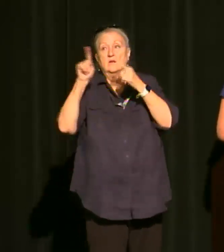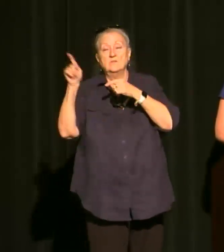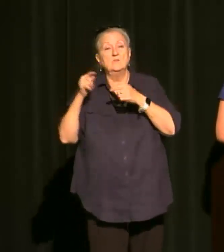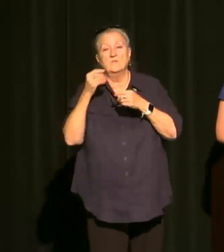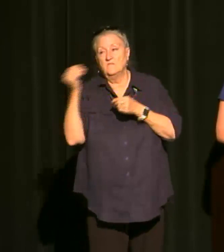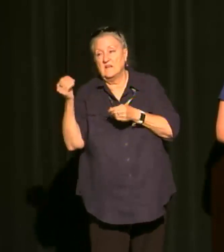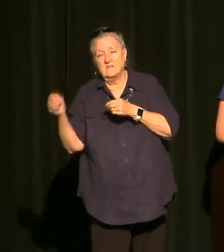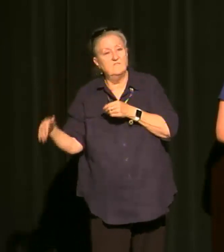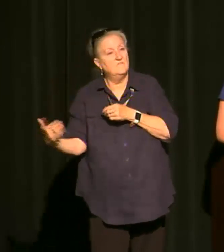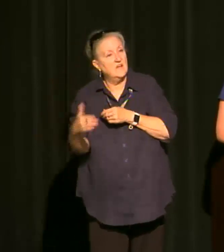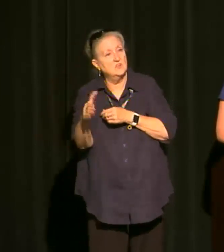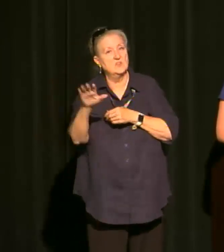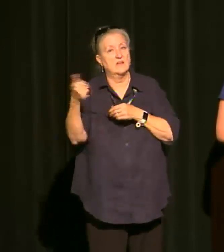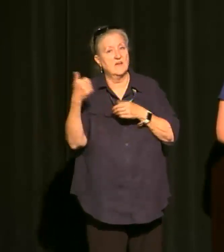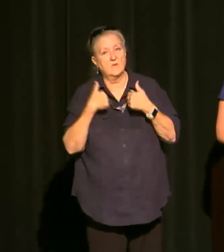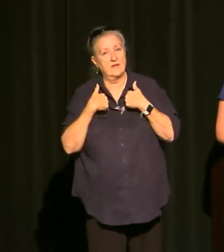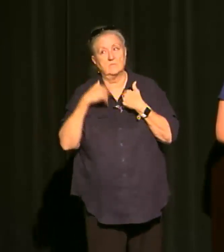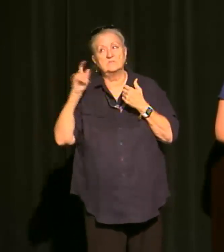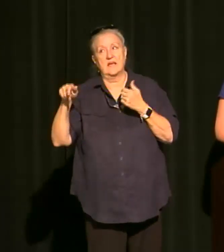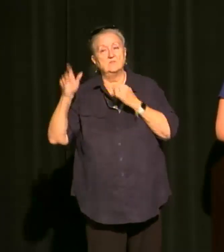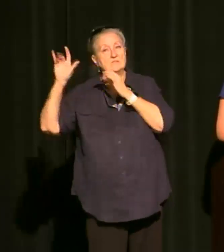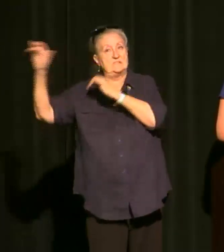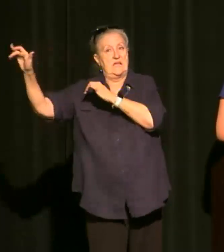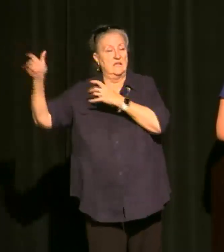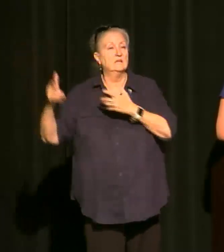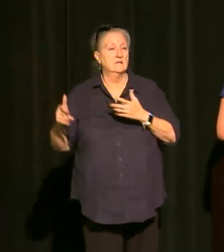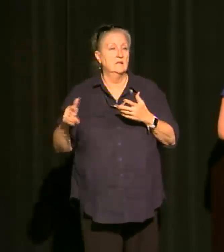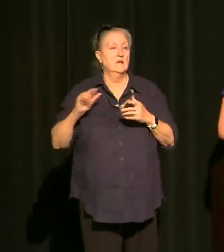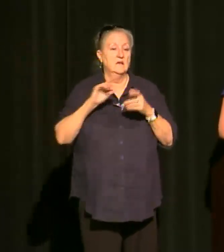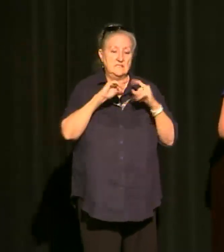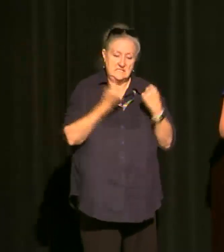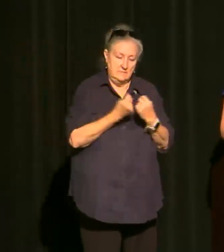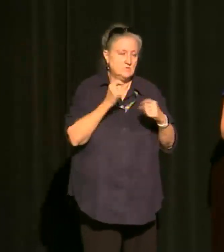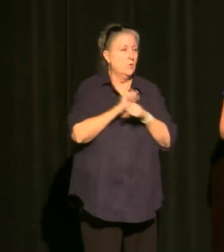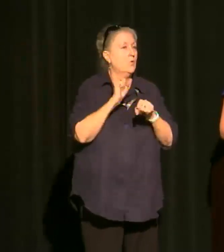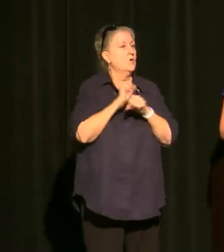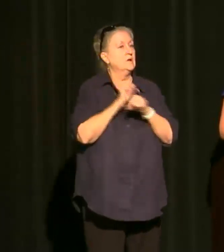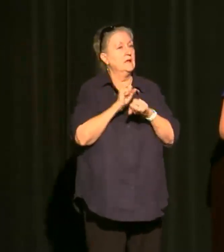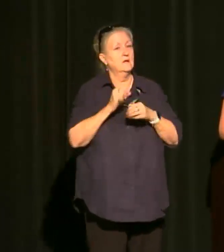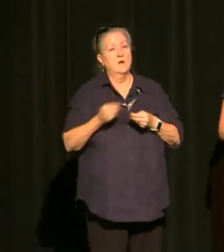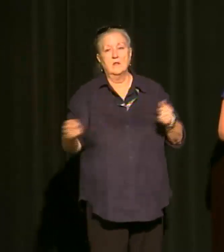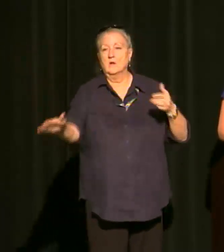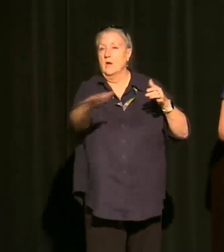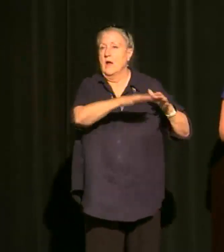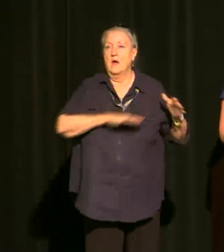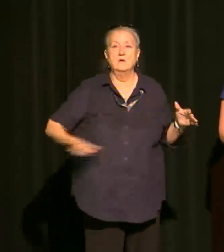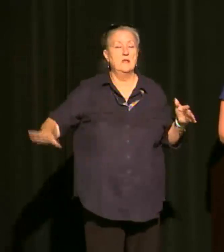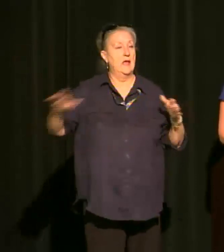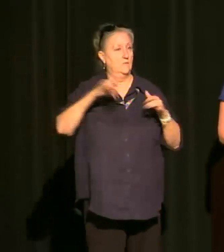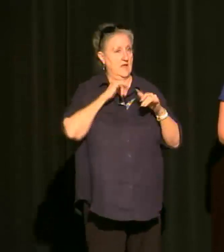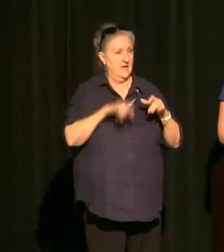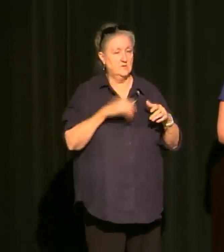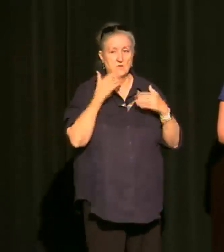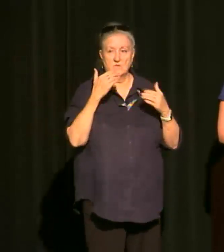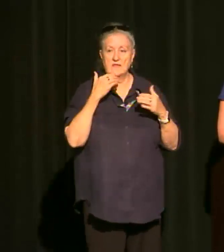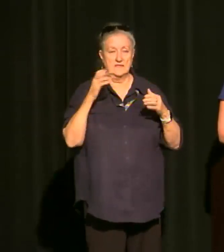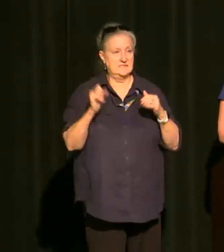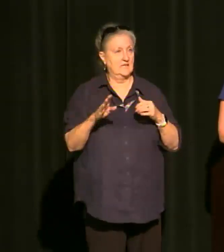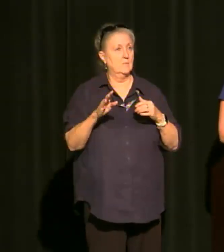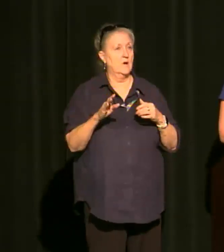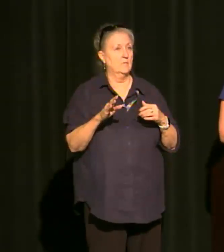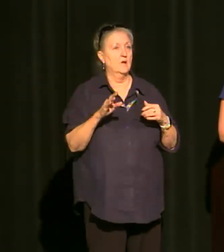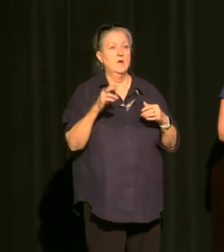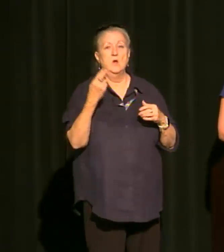and other animals that may have been left behind. Our teams are busy working on the ground, and we have to thank the Santa Barbara